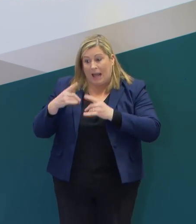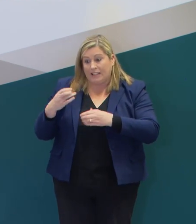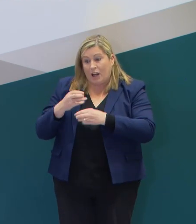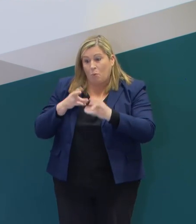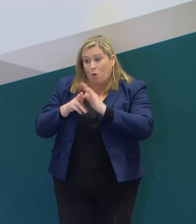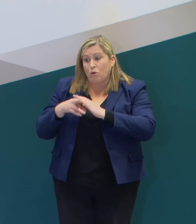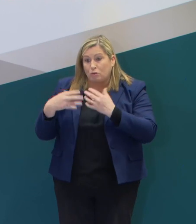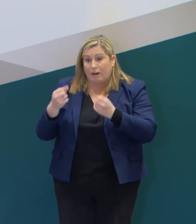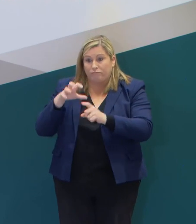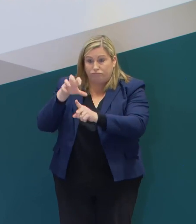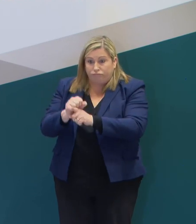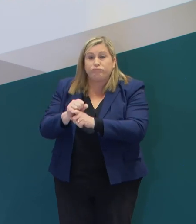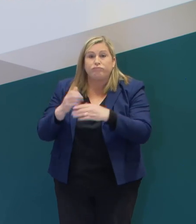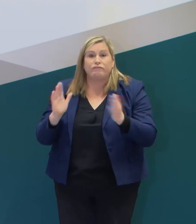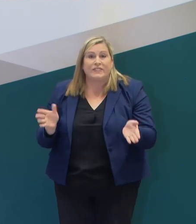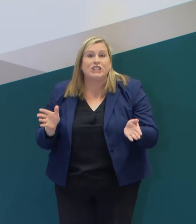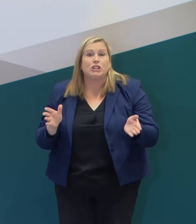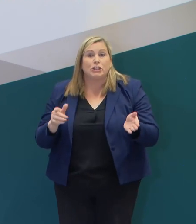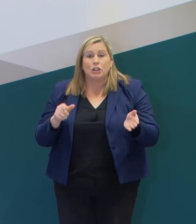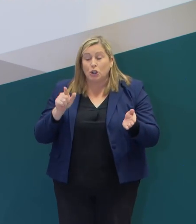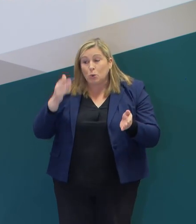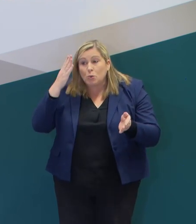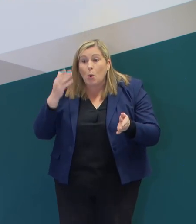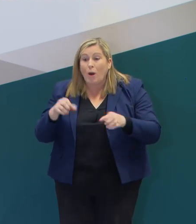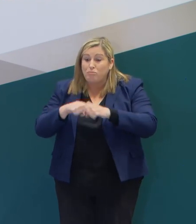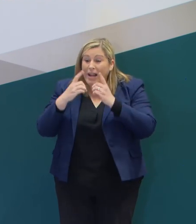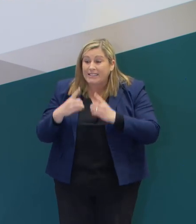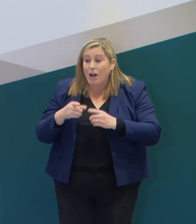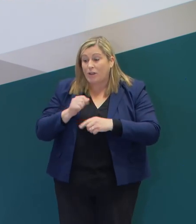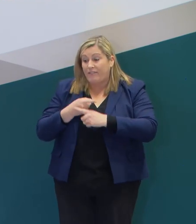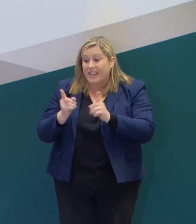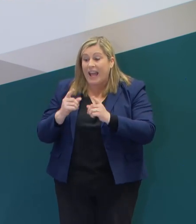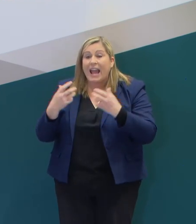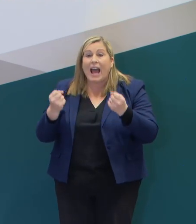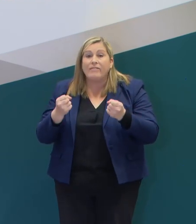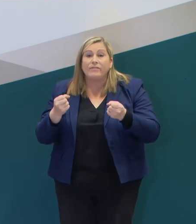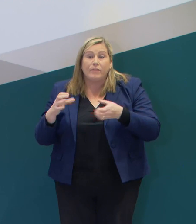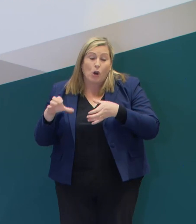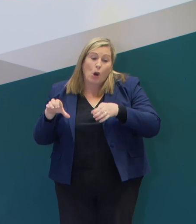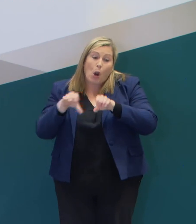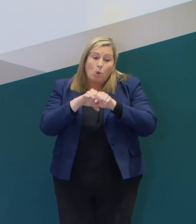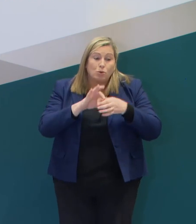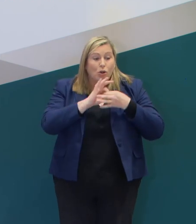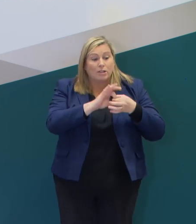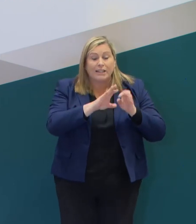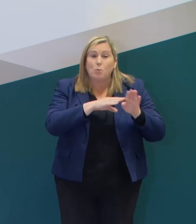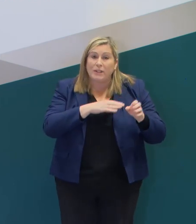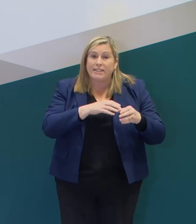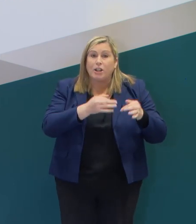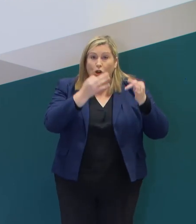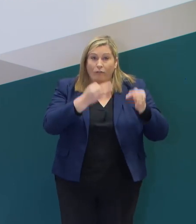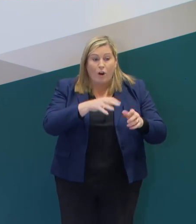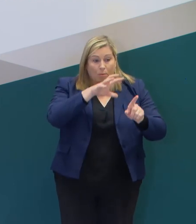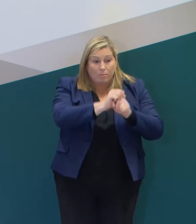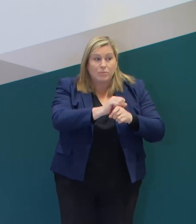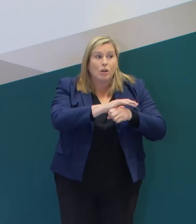Do you have any kind of a breakdown of whether they had close contact? Presumably a lot of them did, with confirmed cases, because there have been a lot of healthcare workers who